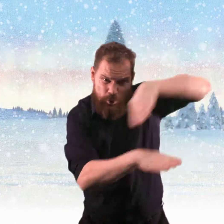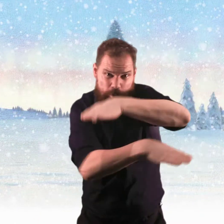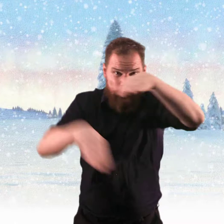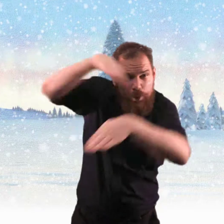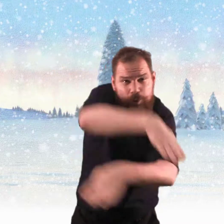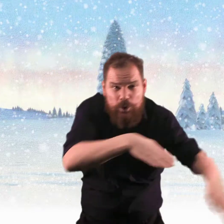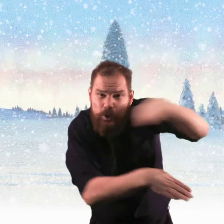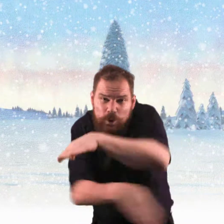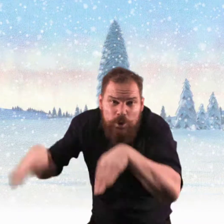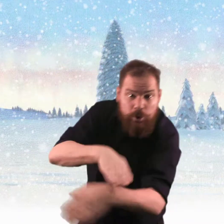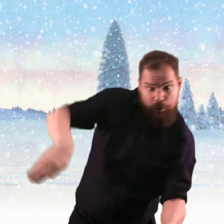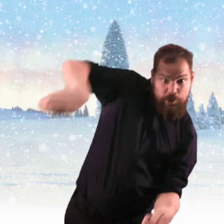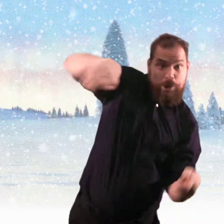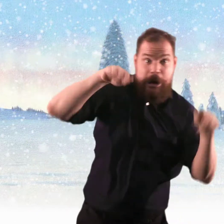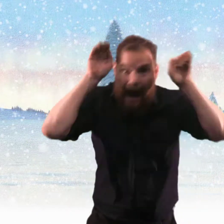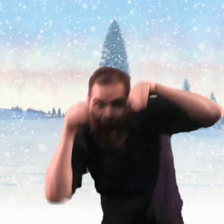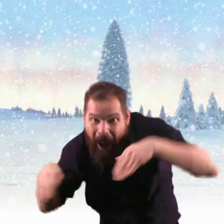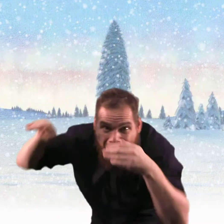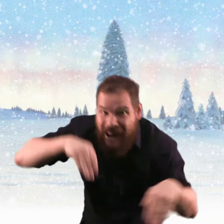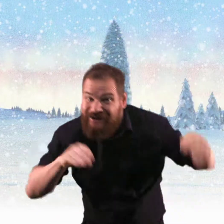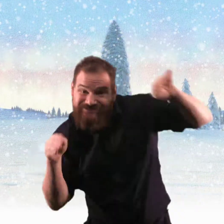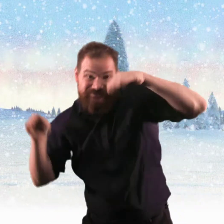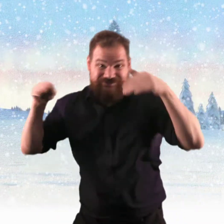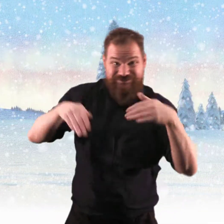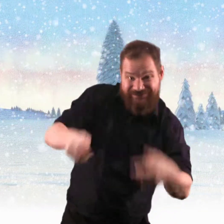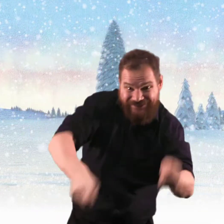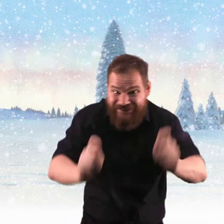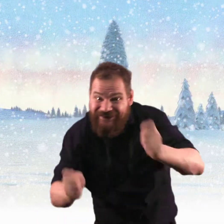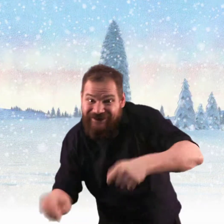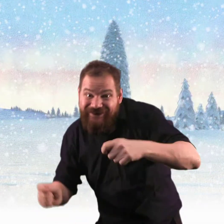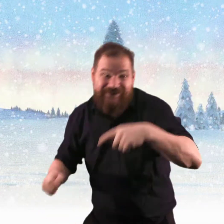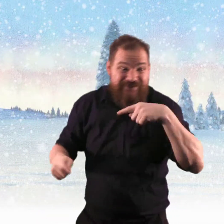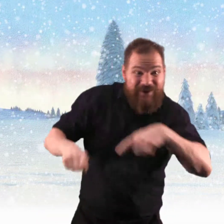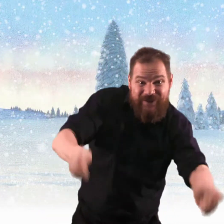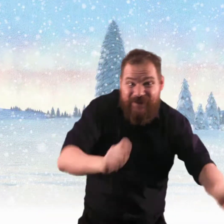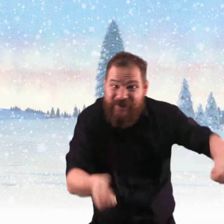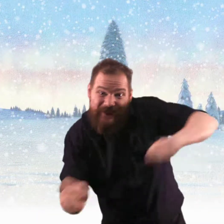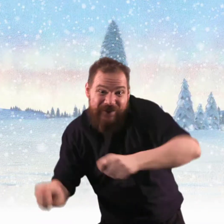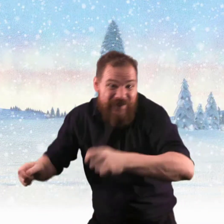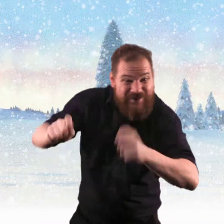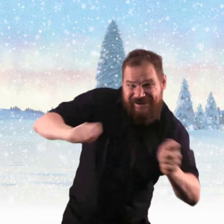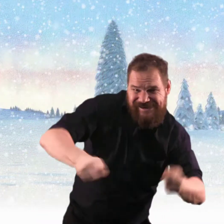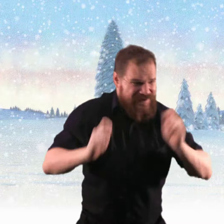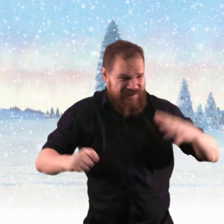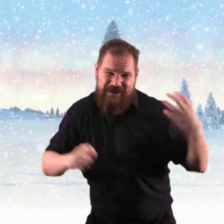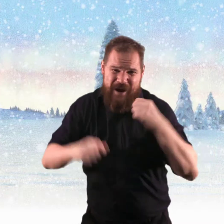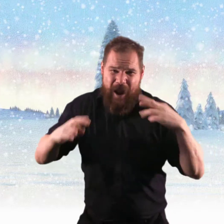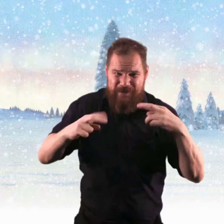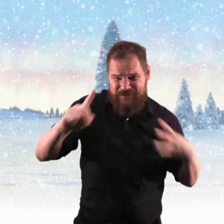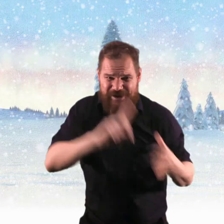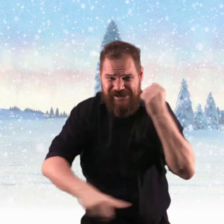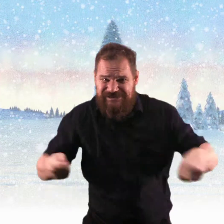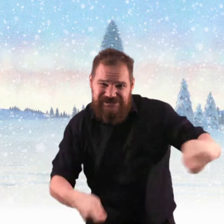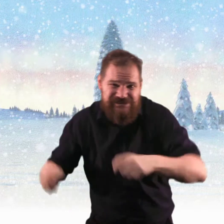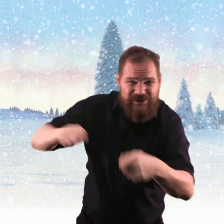I hope I win, Billy thought. And then a penguin came up beside them, and they were neck and